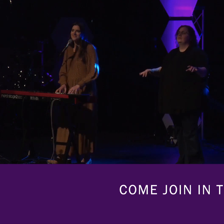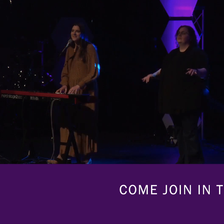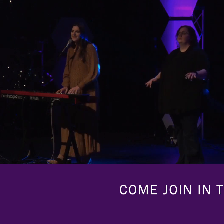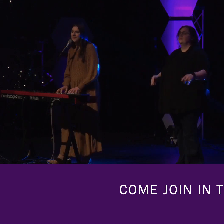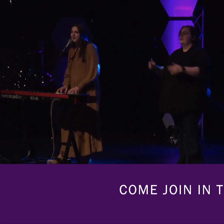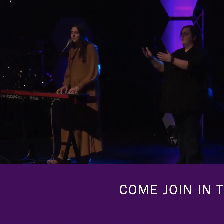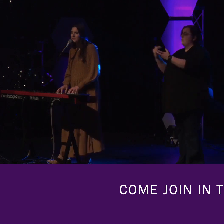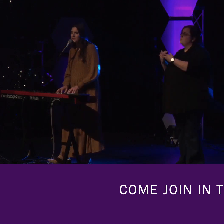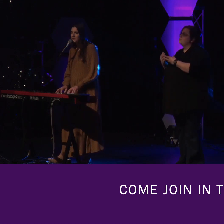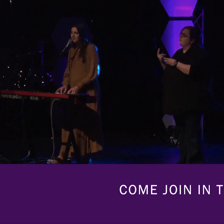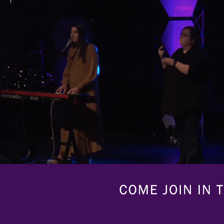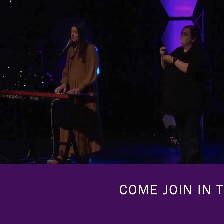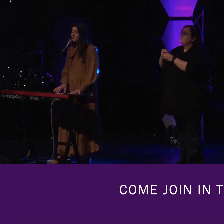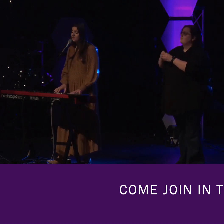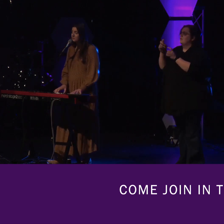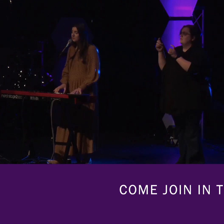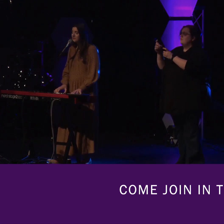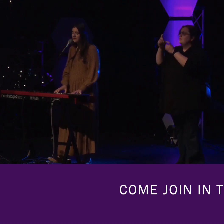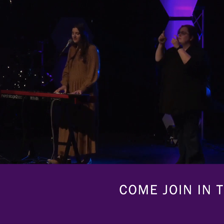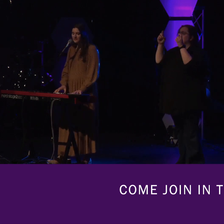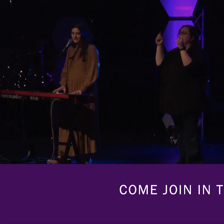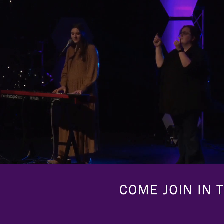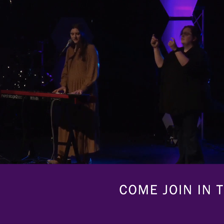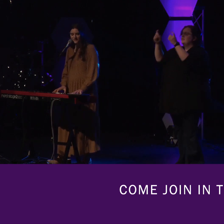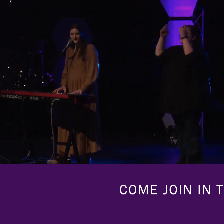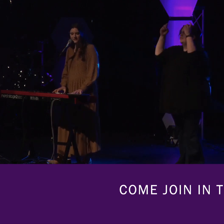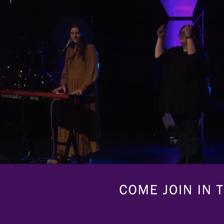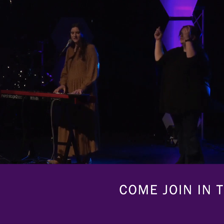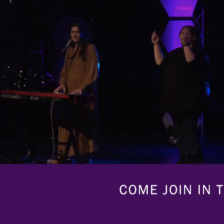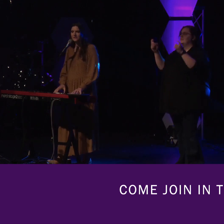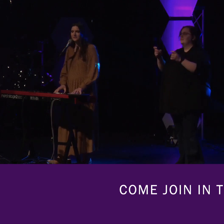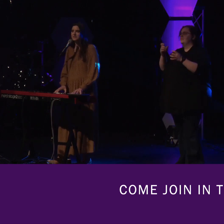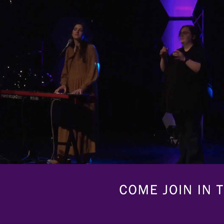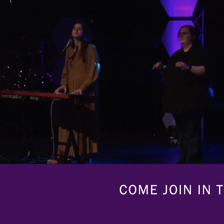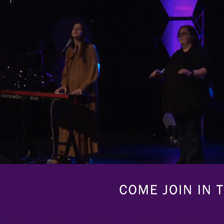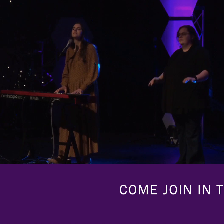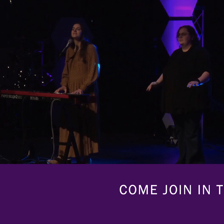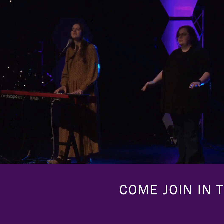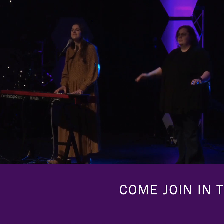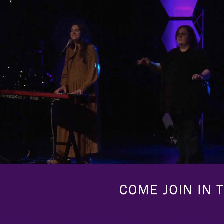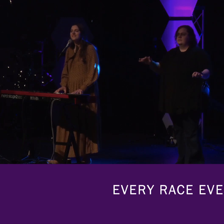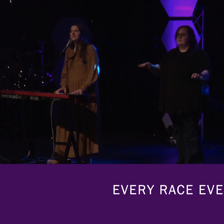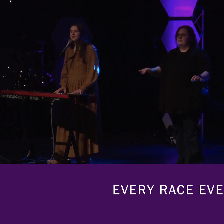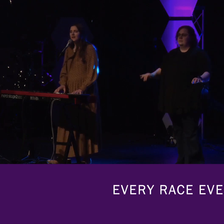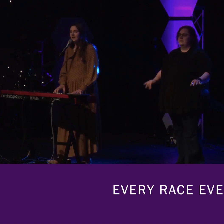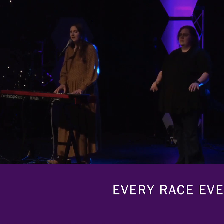banquet. Come join in the feast.